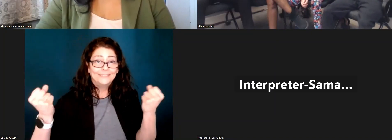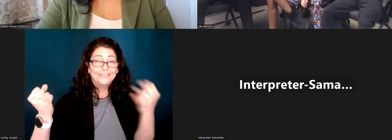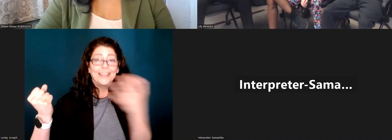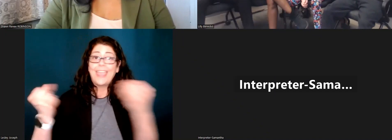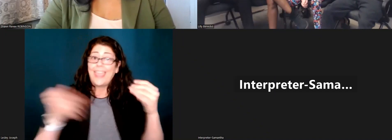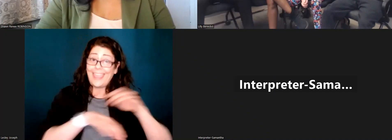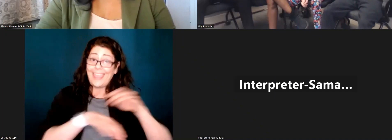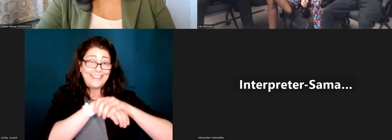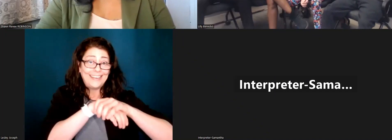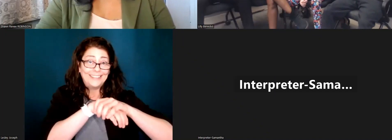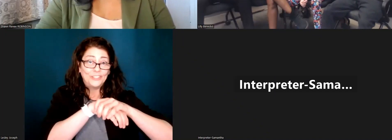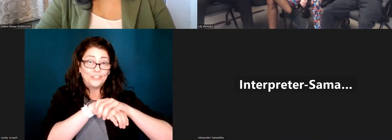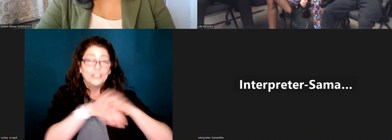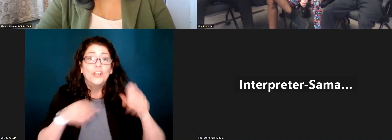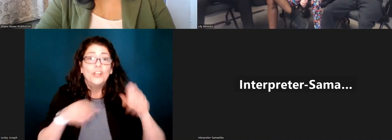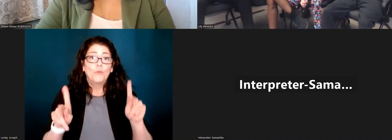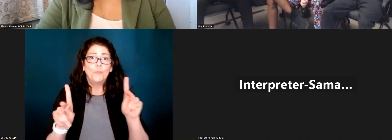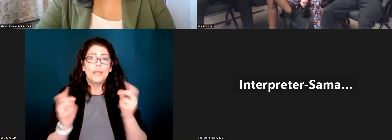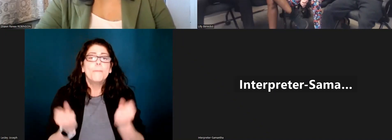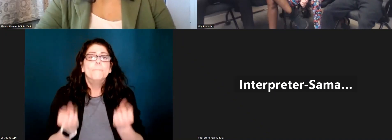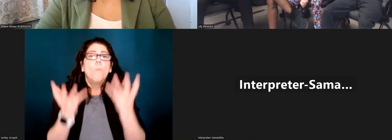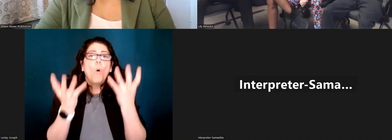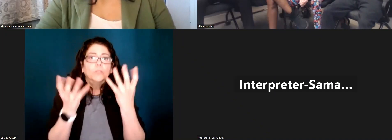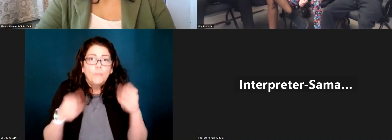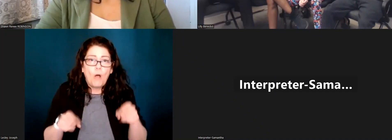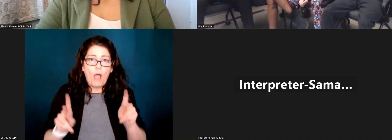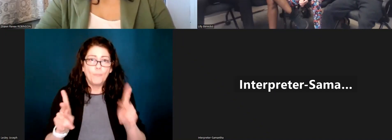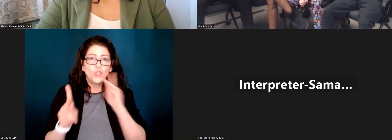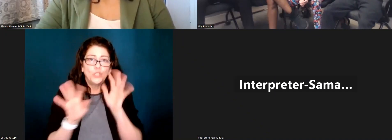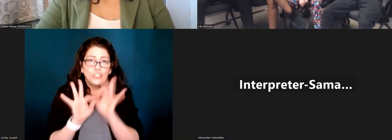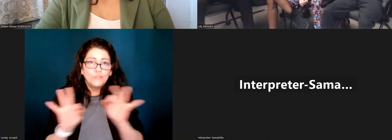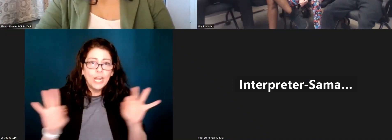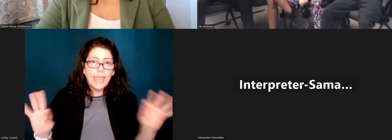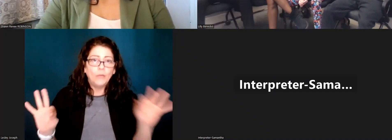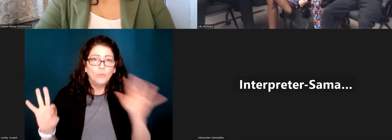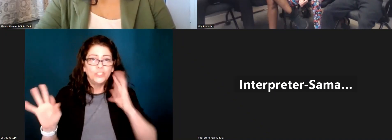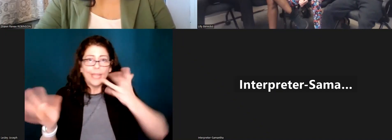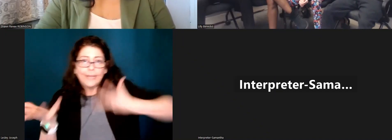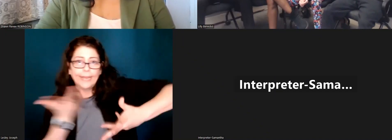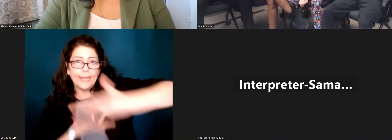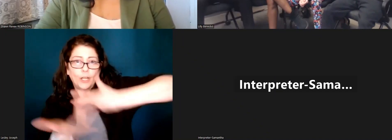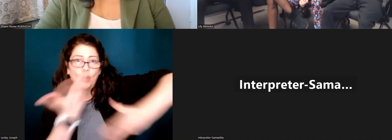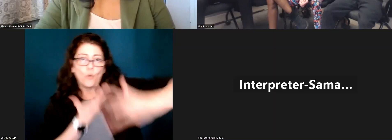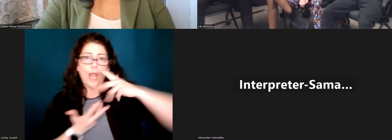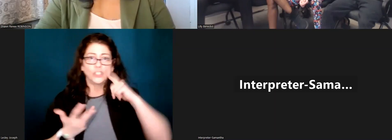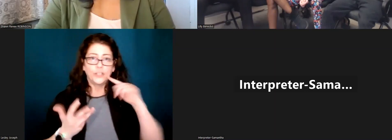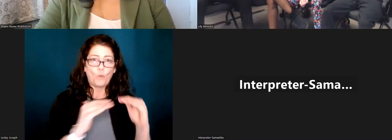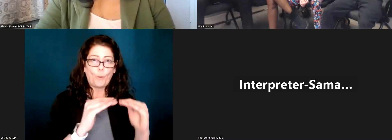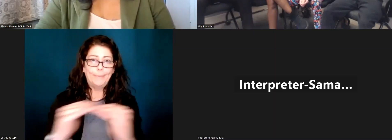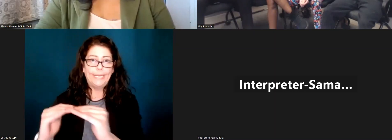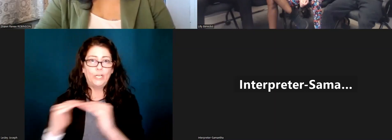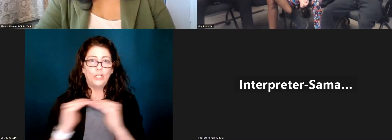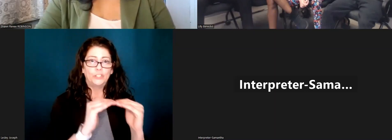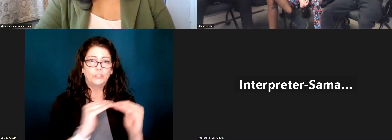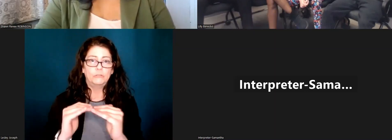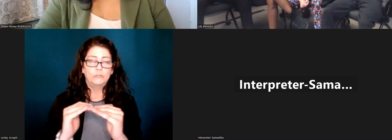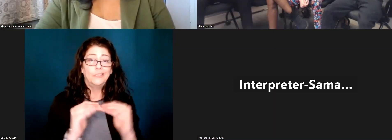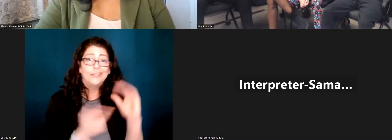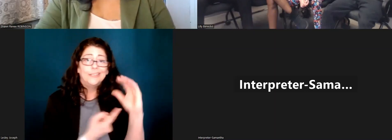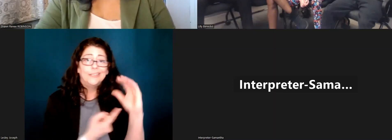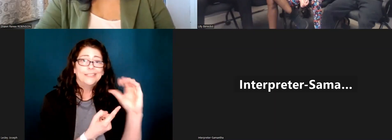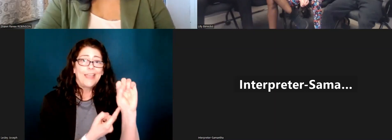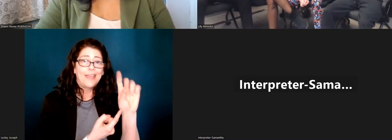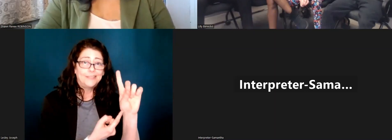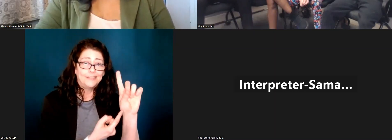for multiple language opportunities and peer interactions. At CSD, students